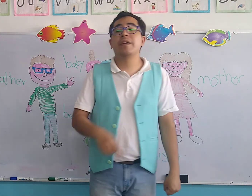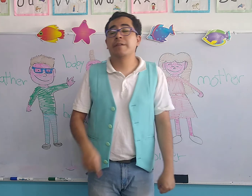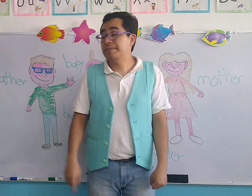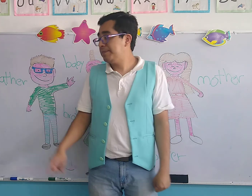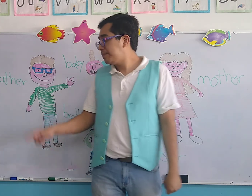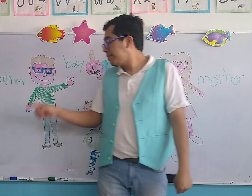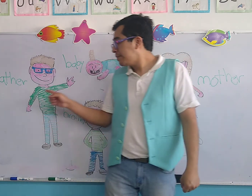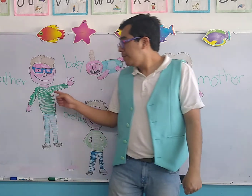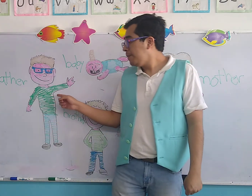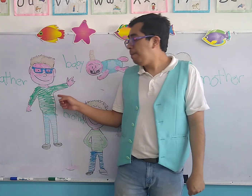begin.